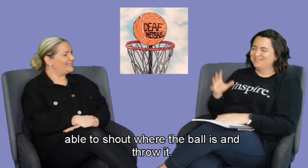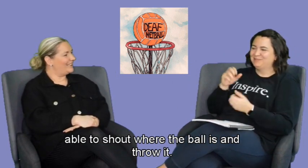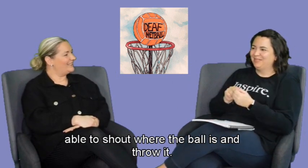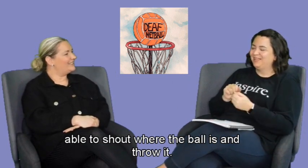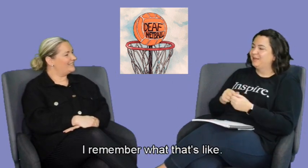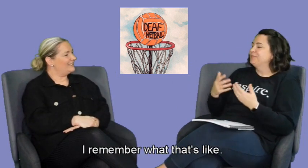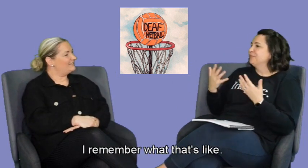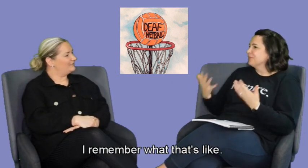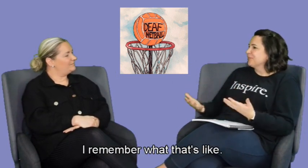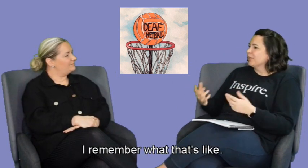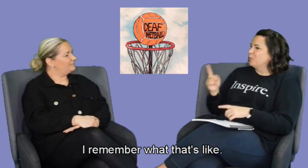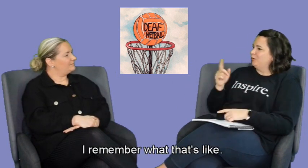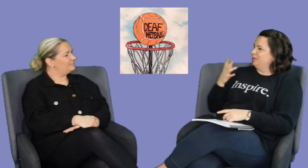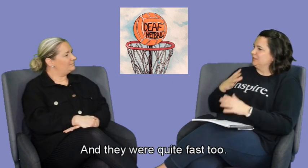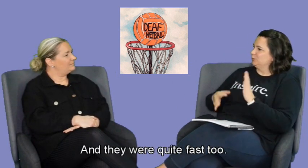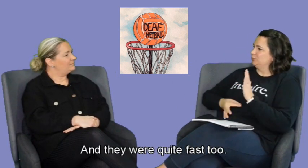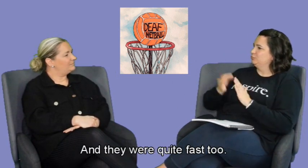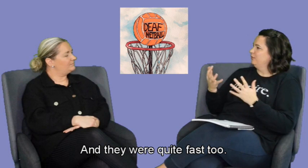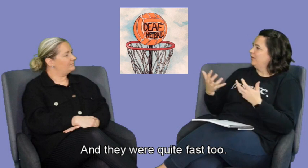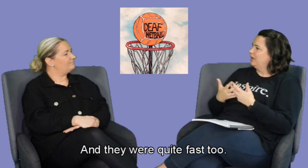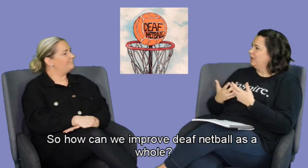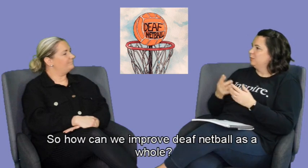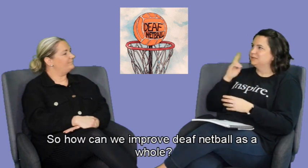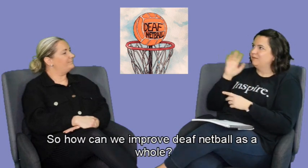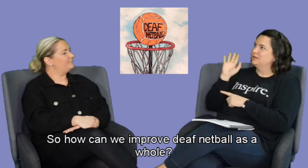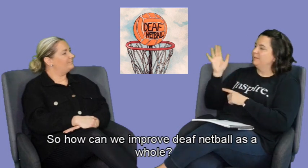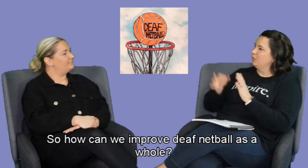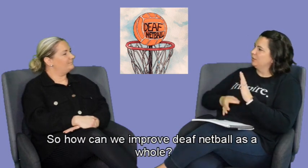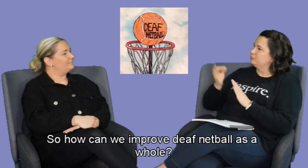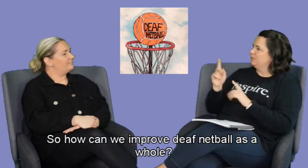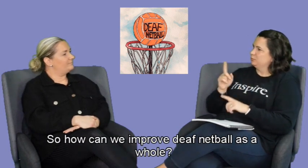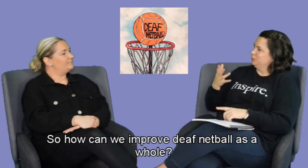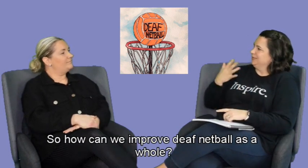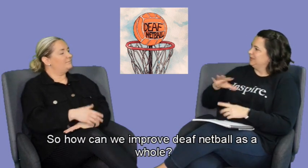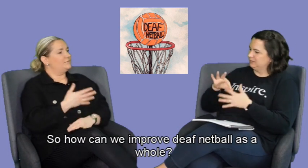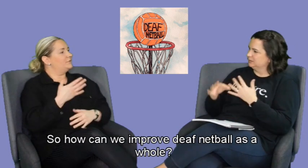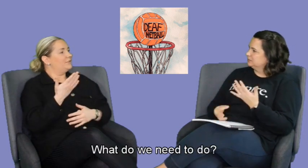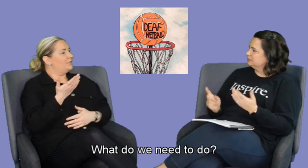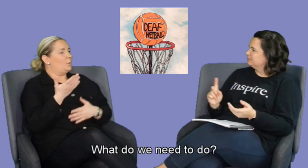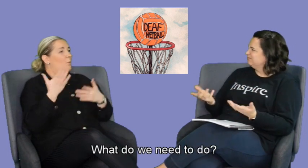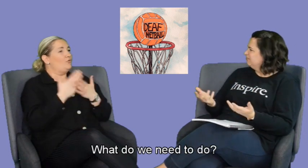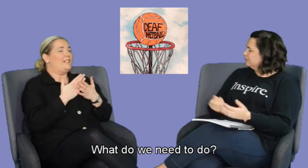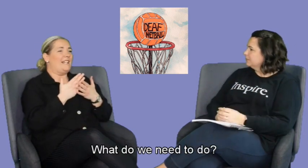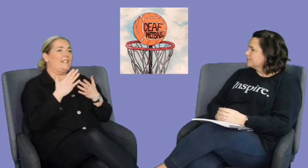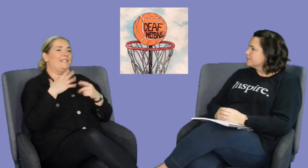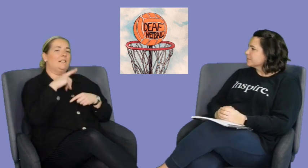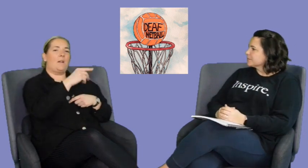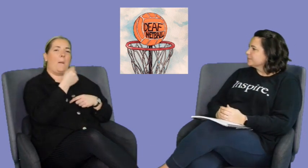it. I remember what that's like, and they were quite fast too. So how can we improve deaf netball as a whole? What do we need to do? Well,